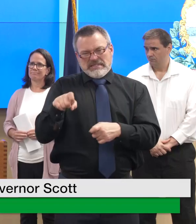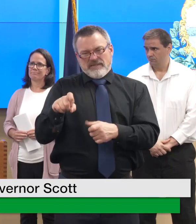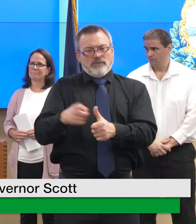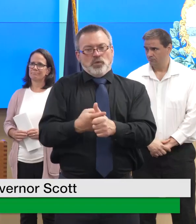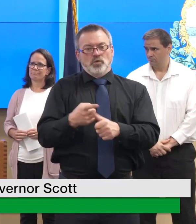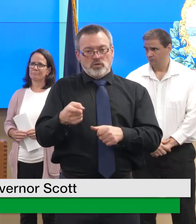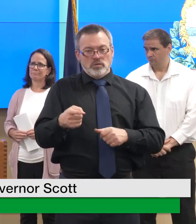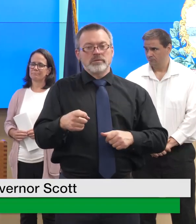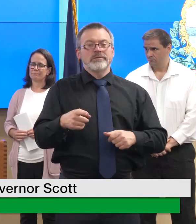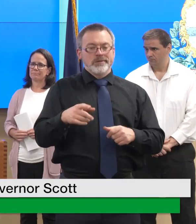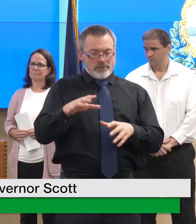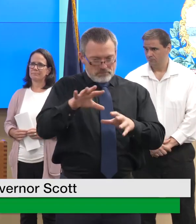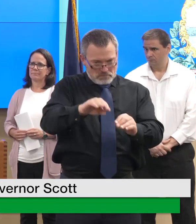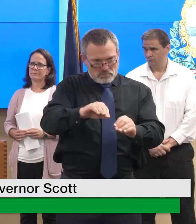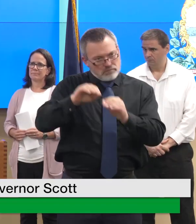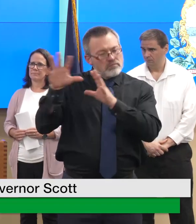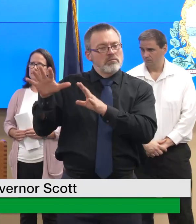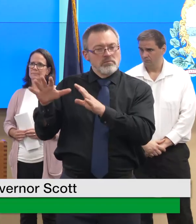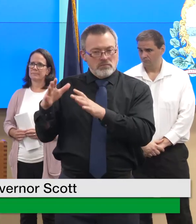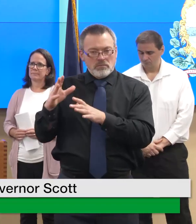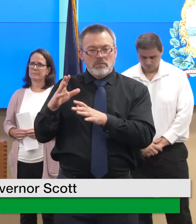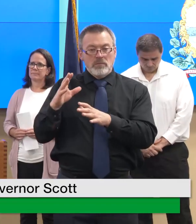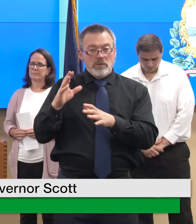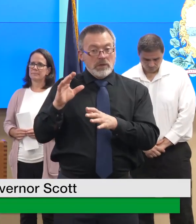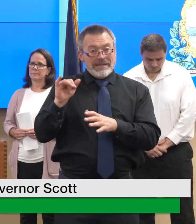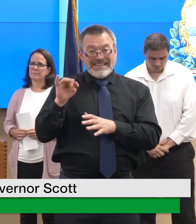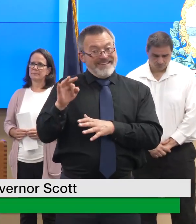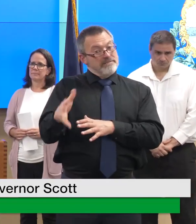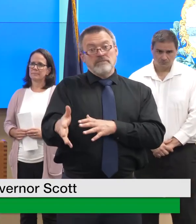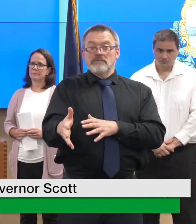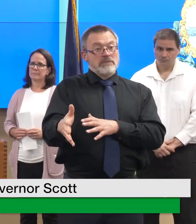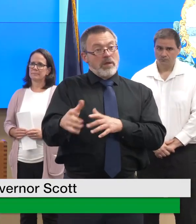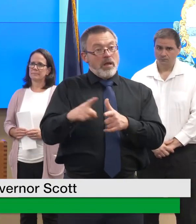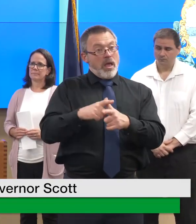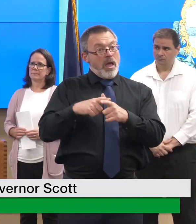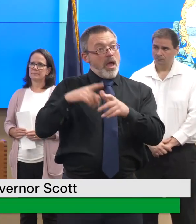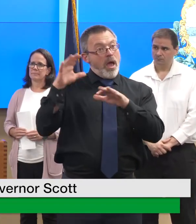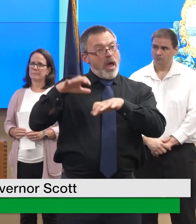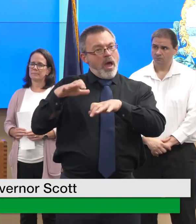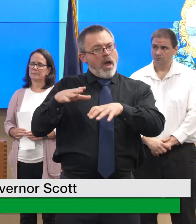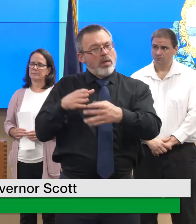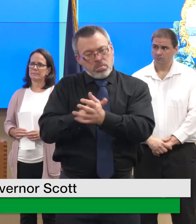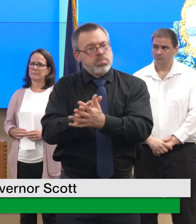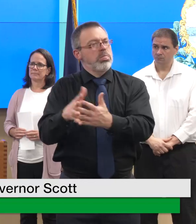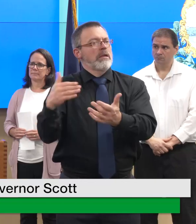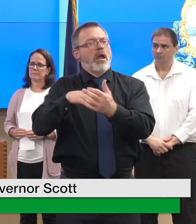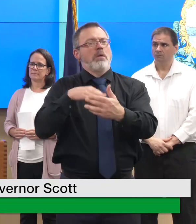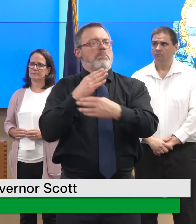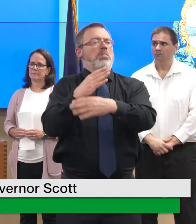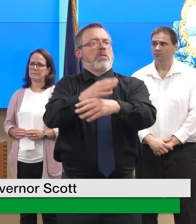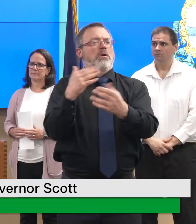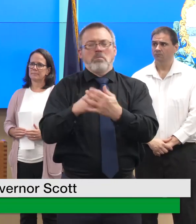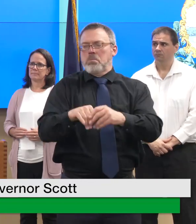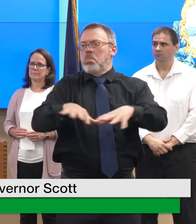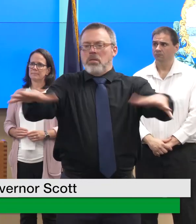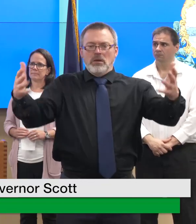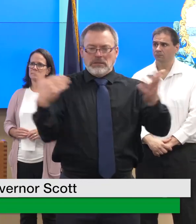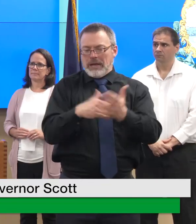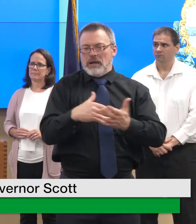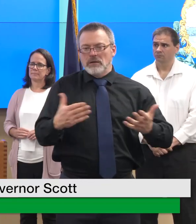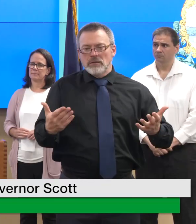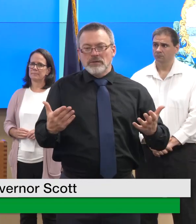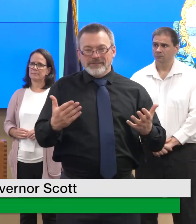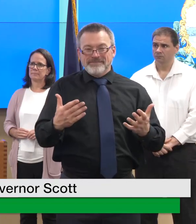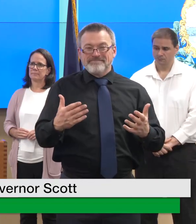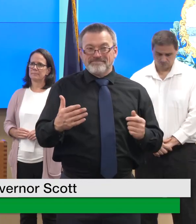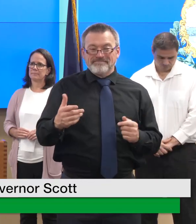be swept away by another flood. I was up in Lindenville yesterday, and there's a